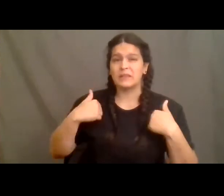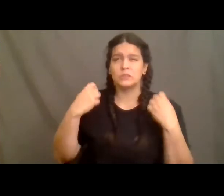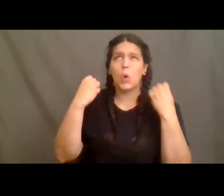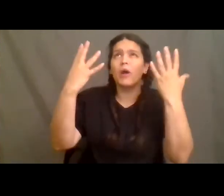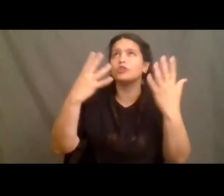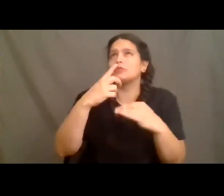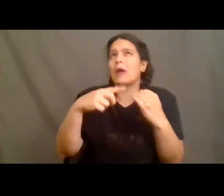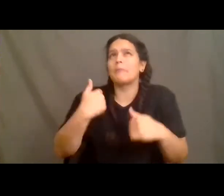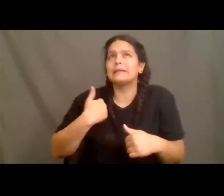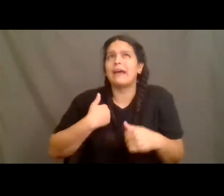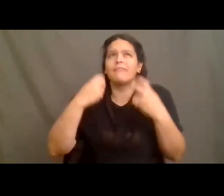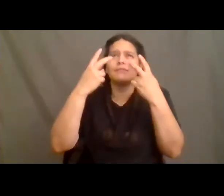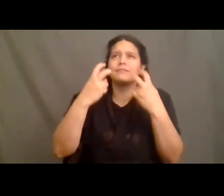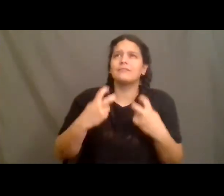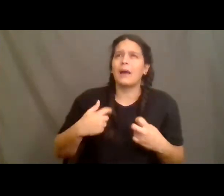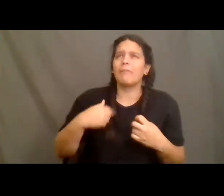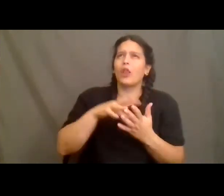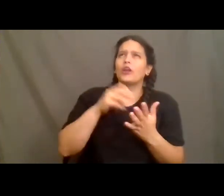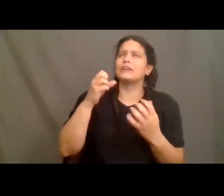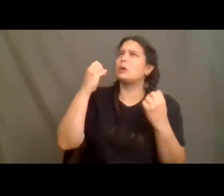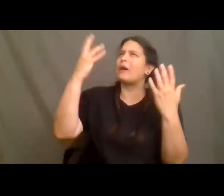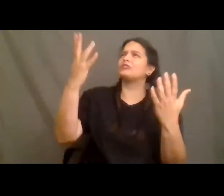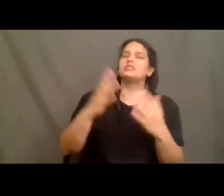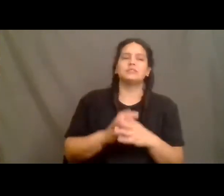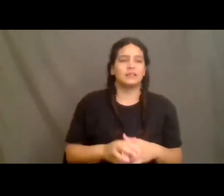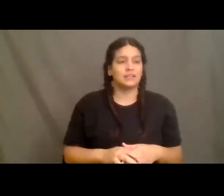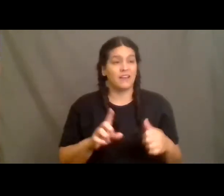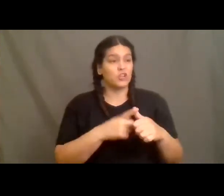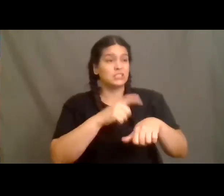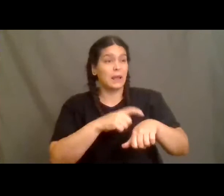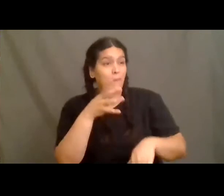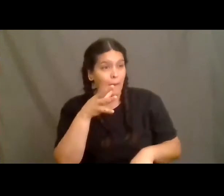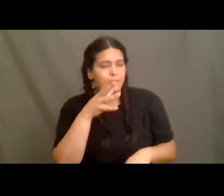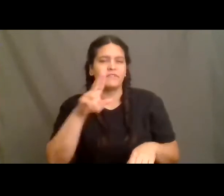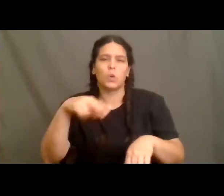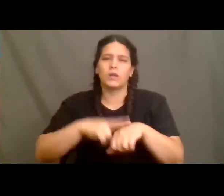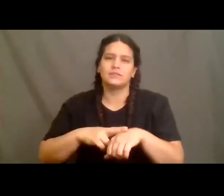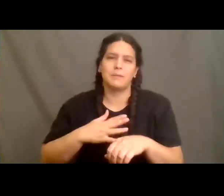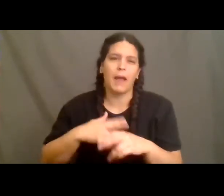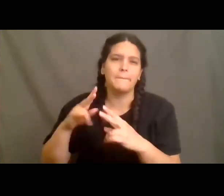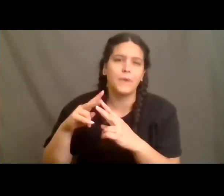and I'm learning so much as a first time mom. And then of course my partner too.